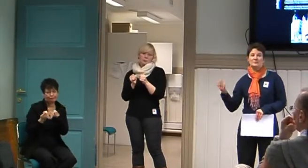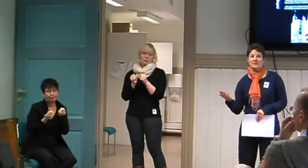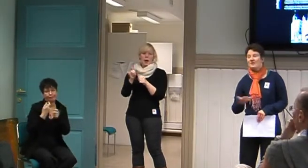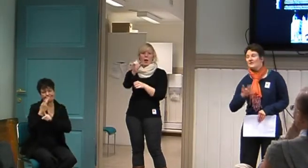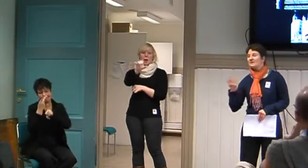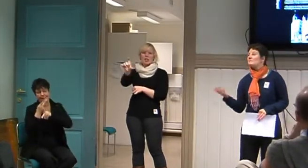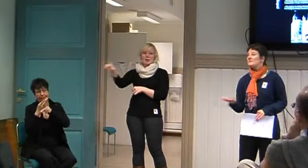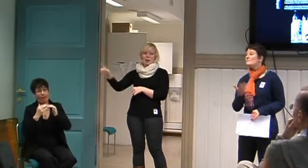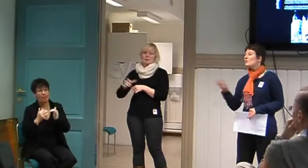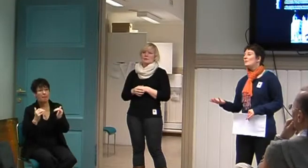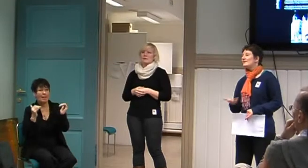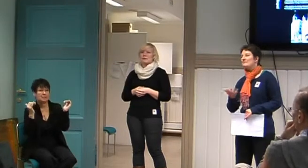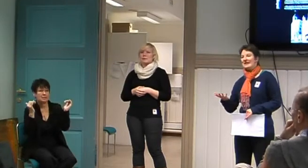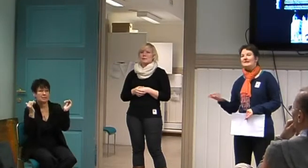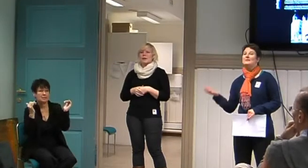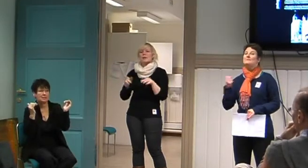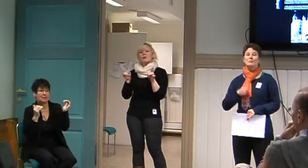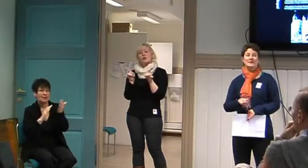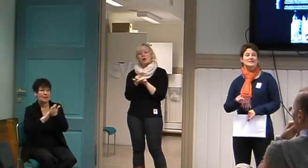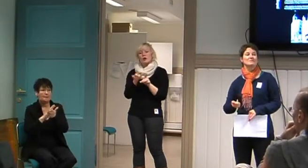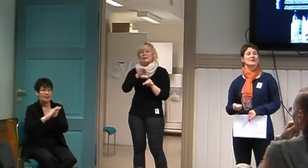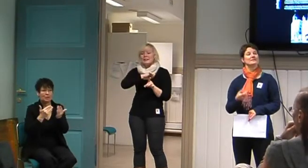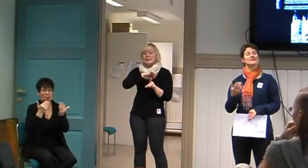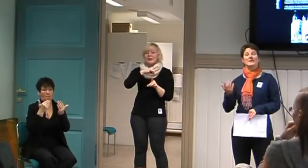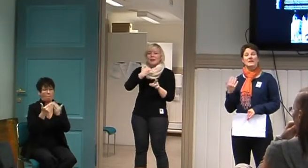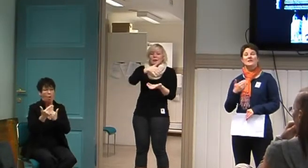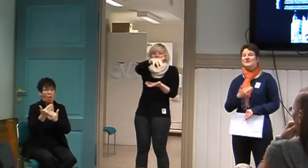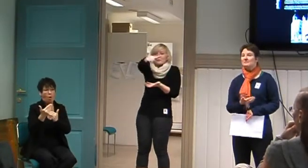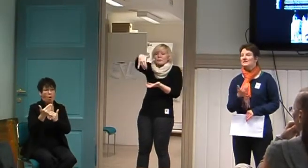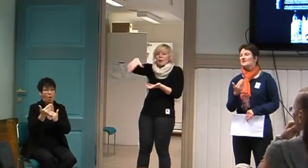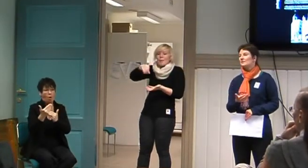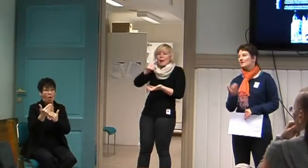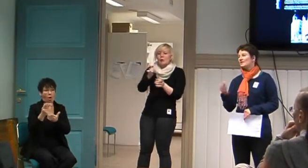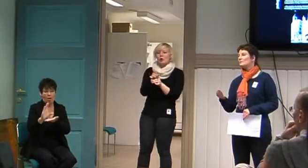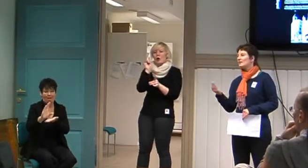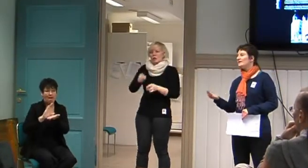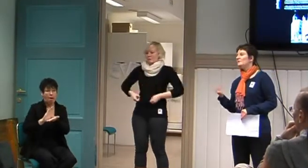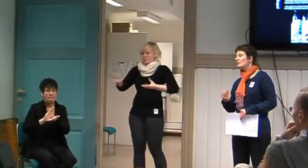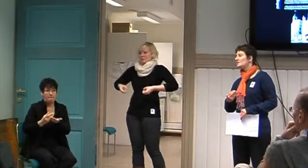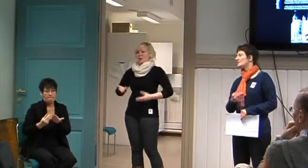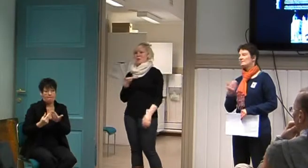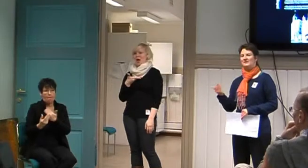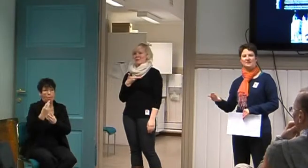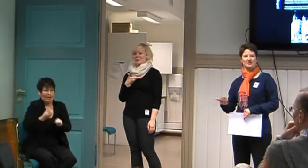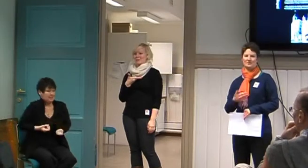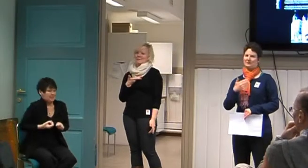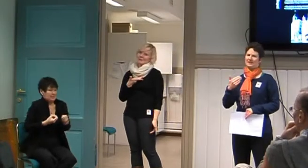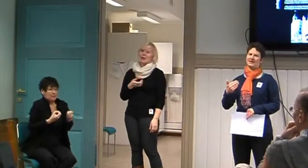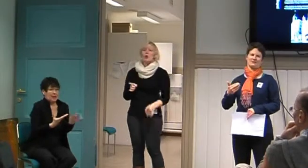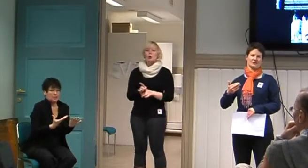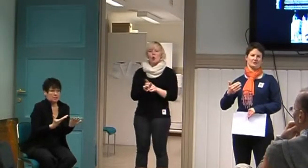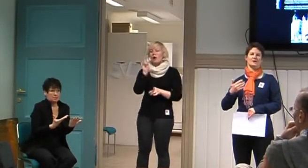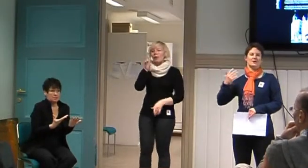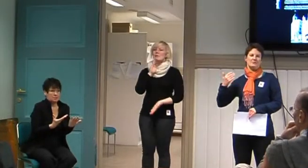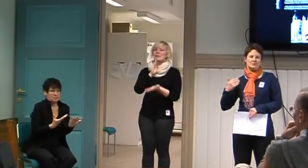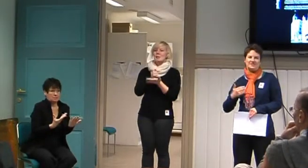course, that the more we can make, the more we can spend, and we can spend it on things that we want to spend it on. We don't